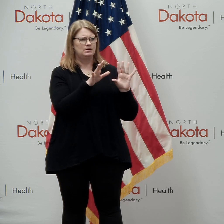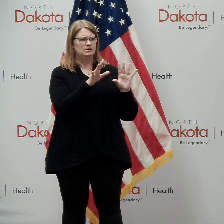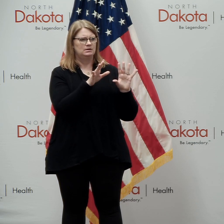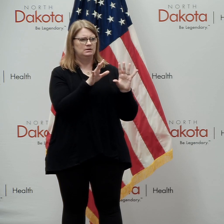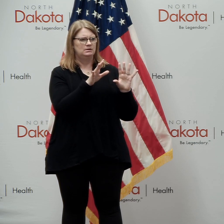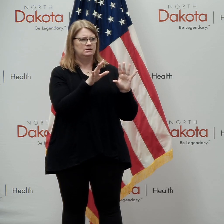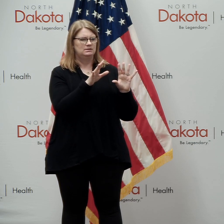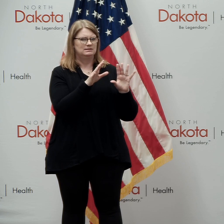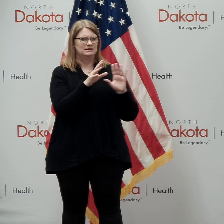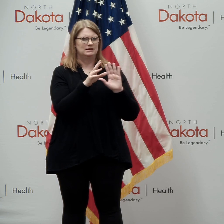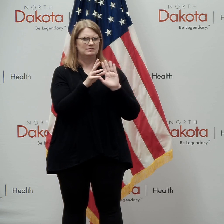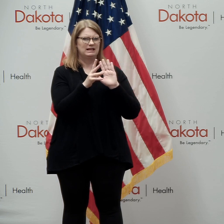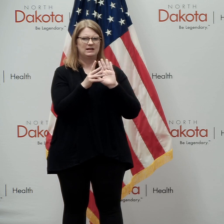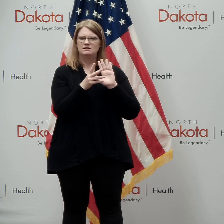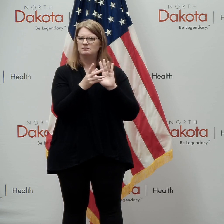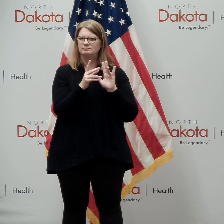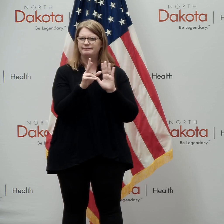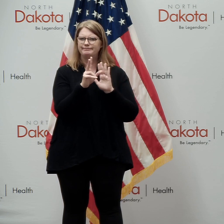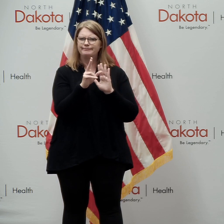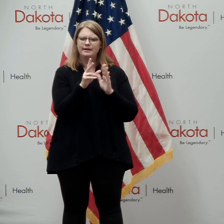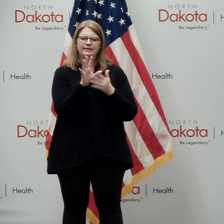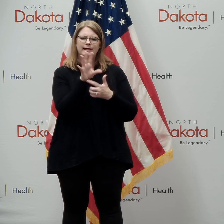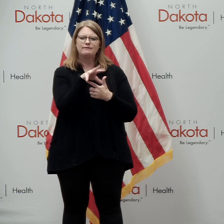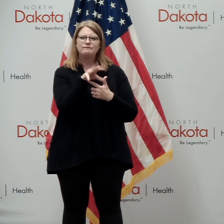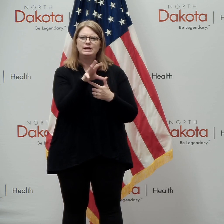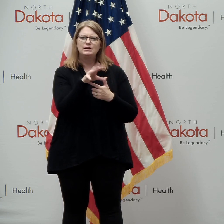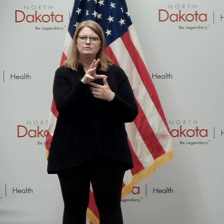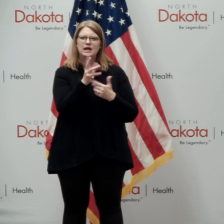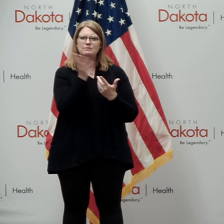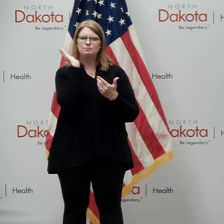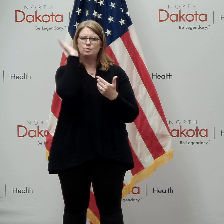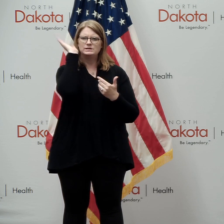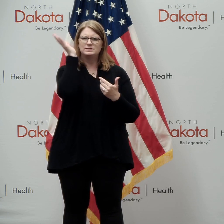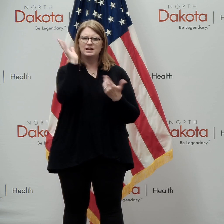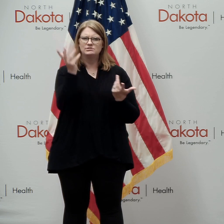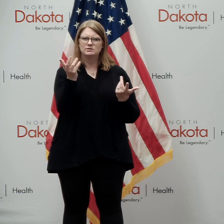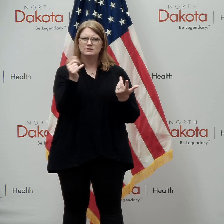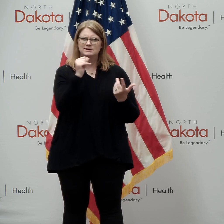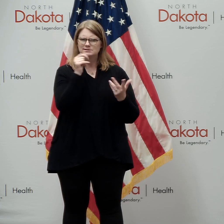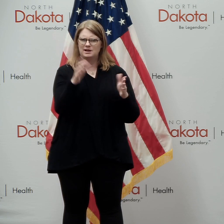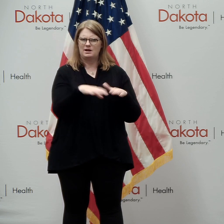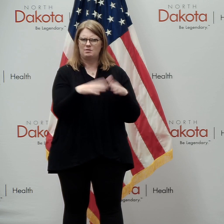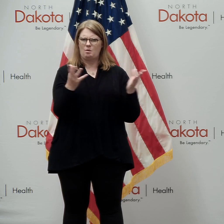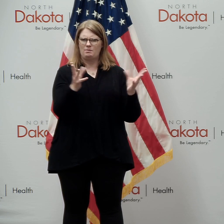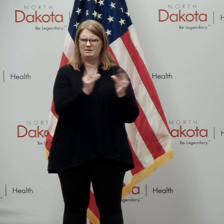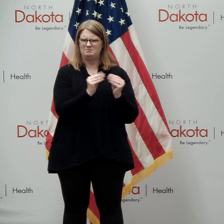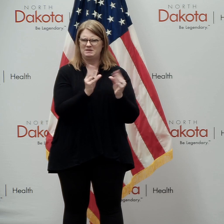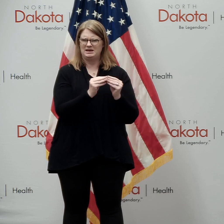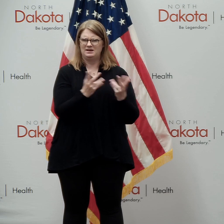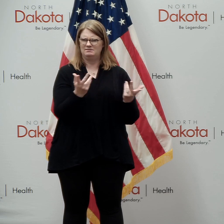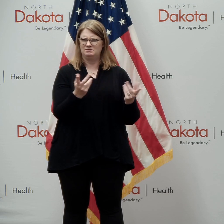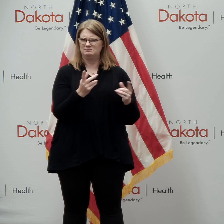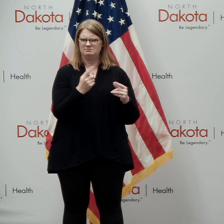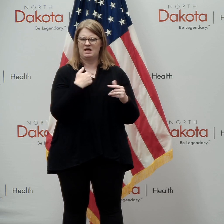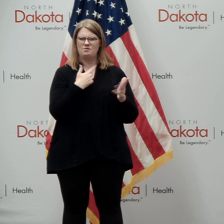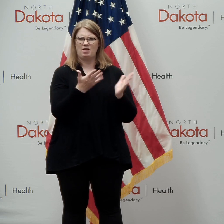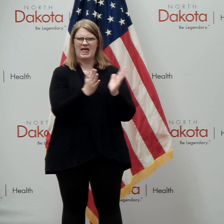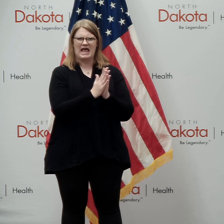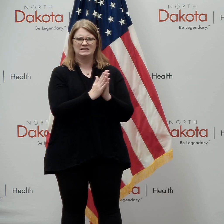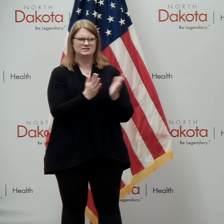response, I mean, a taped presentation is not a live meeting, so I don't know how that would qualify. But I'm going to have to get into that, because that was